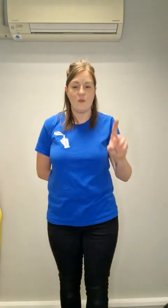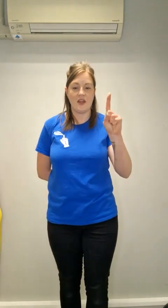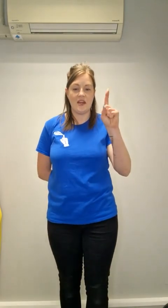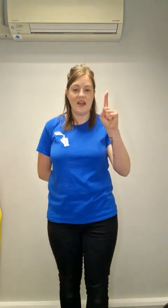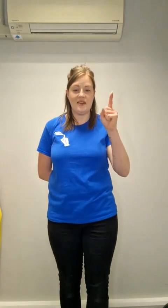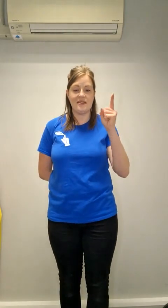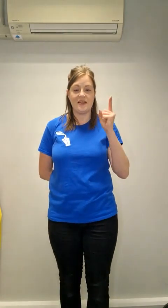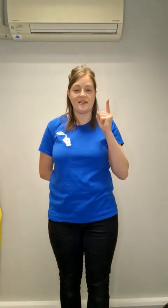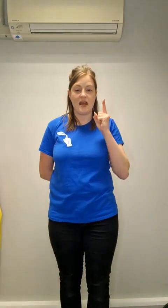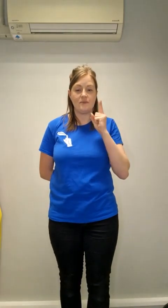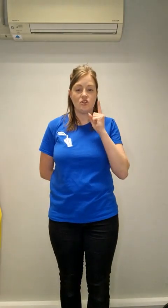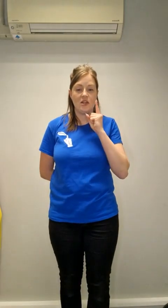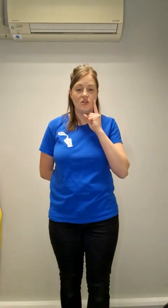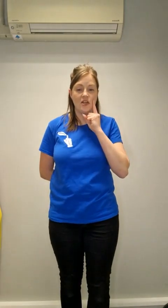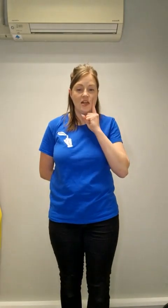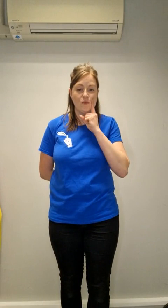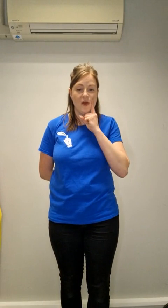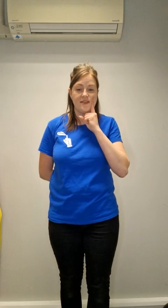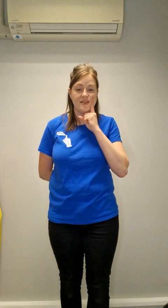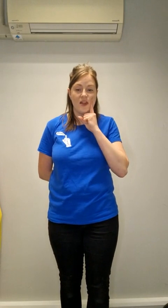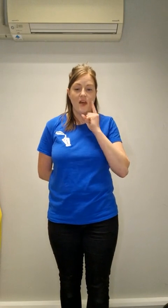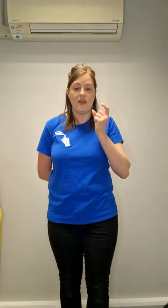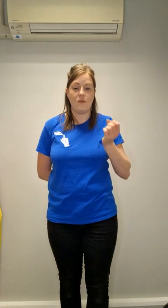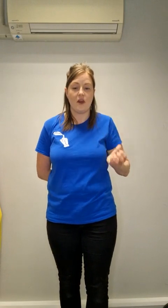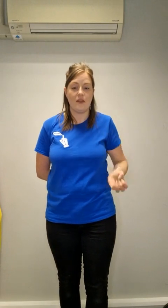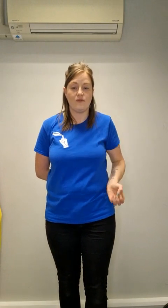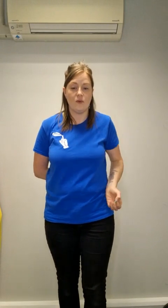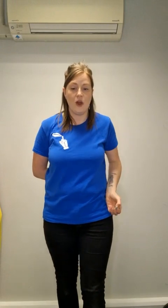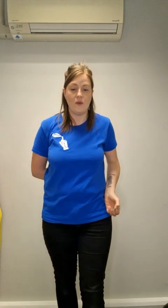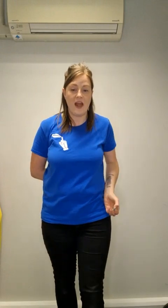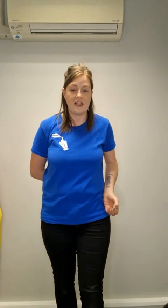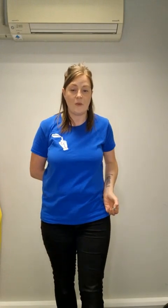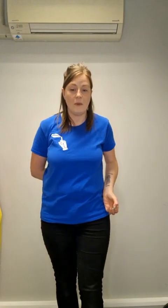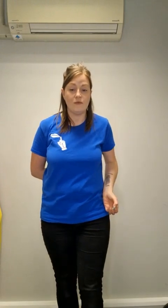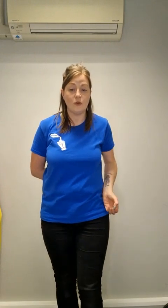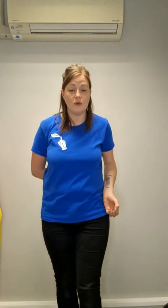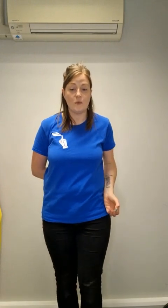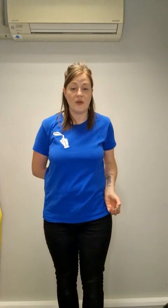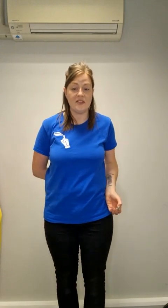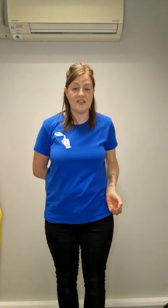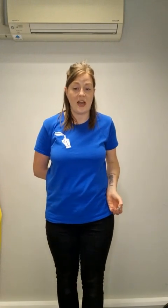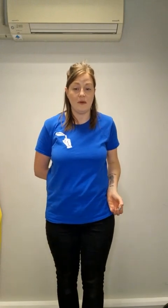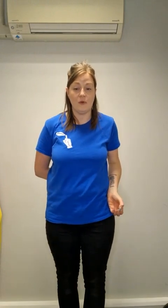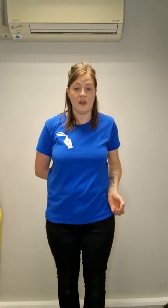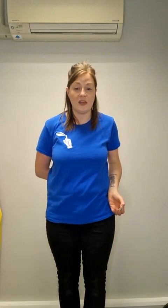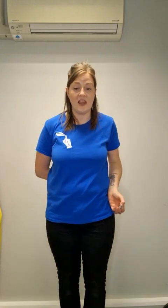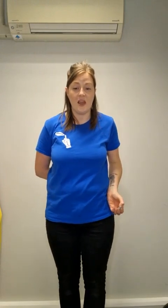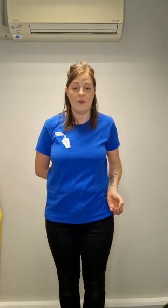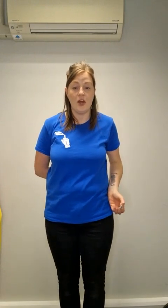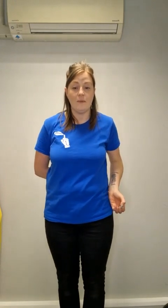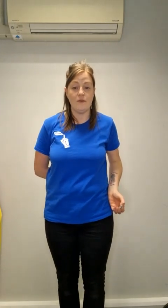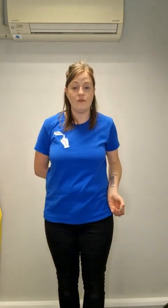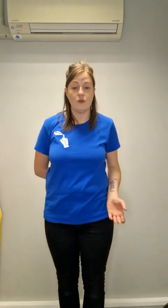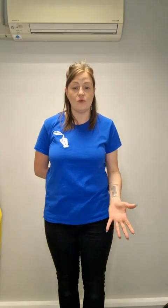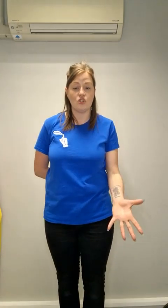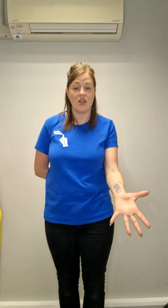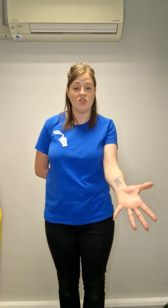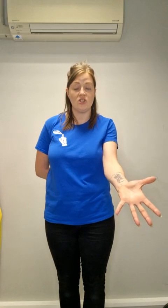Working index taps cheek gently once, then working full O hand, palm forward pointing down at working hip, moves forwards changing to